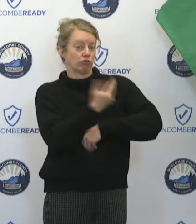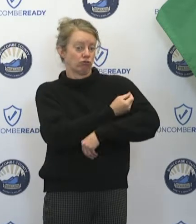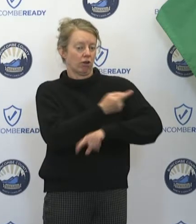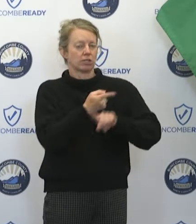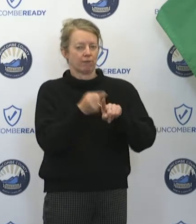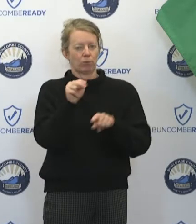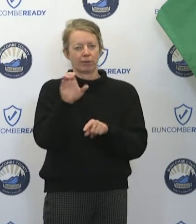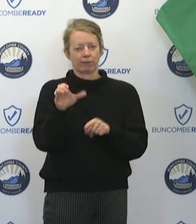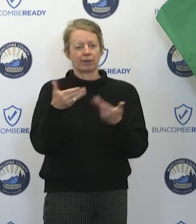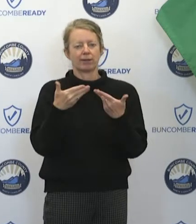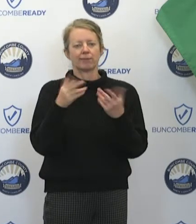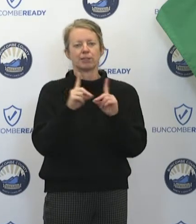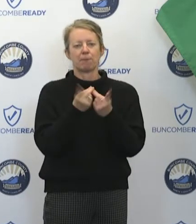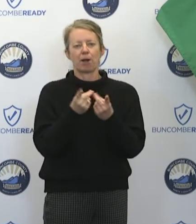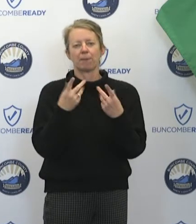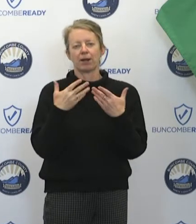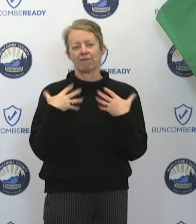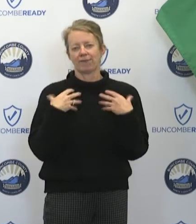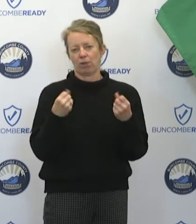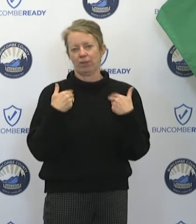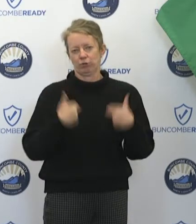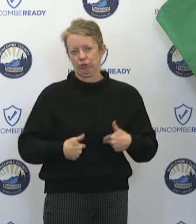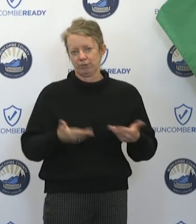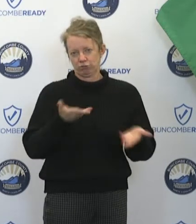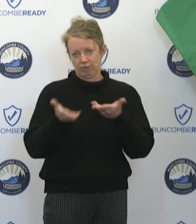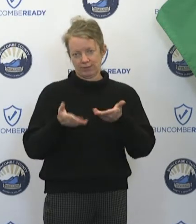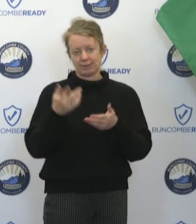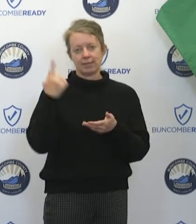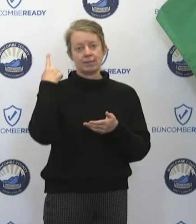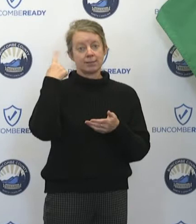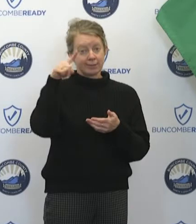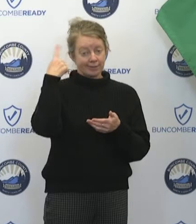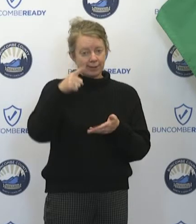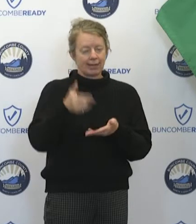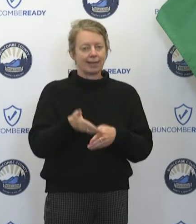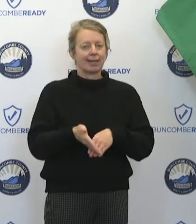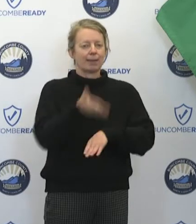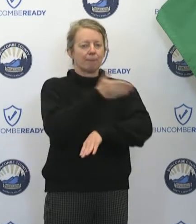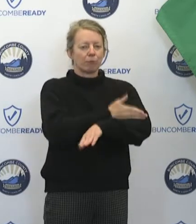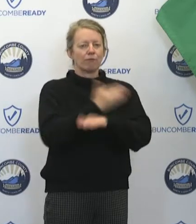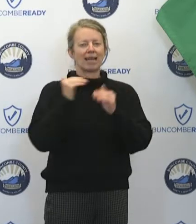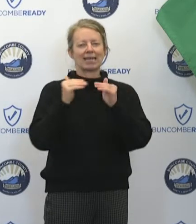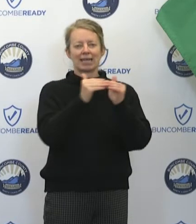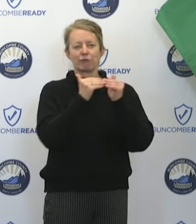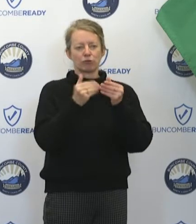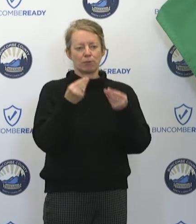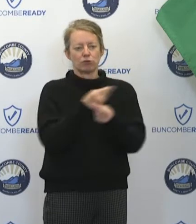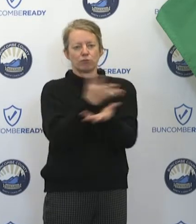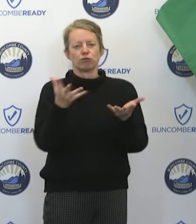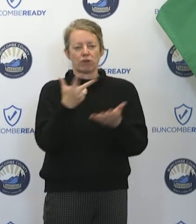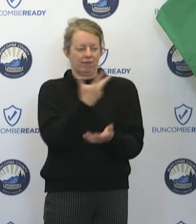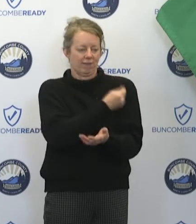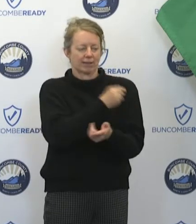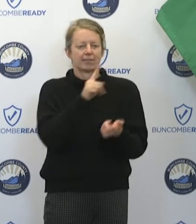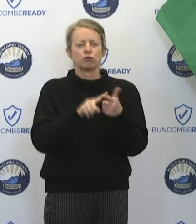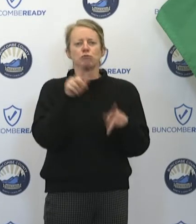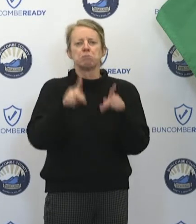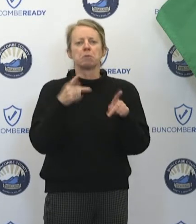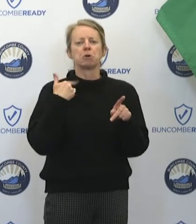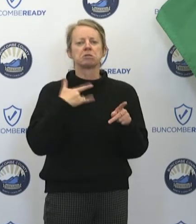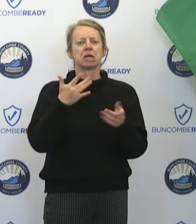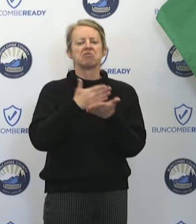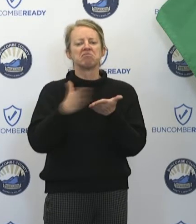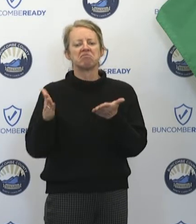Carolina Department of Health and Human Services for improving the equitable distribution of vaccine to marginalized populations. With